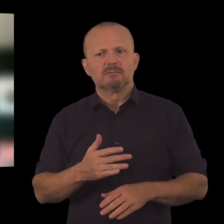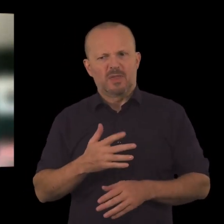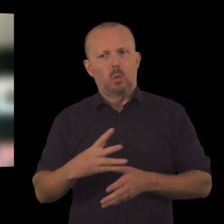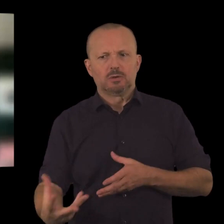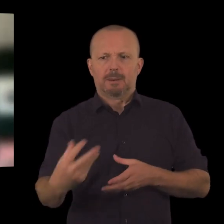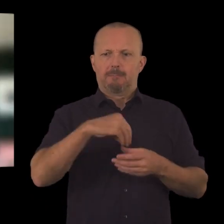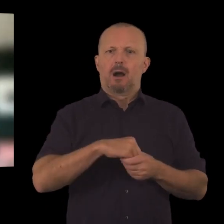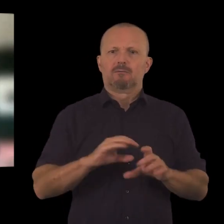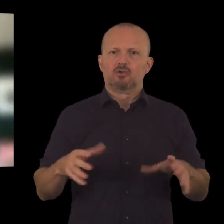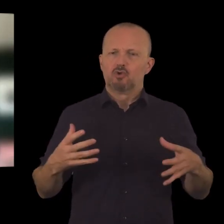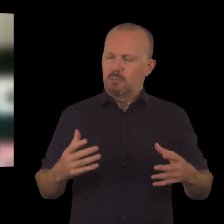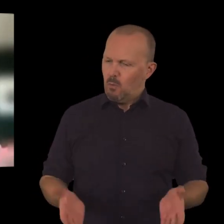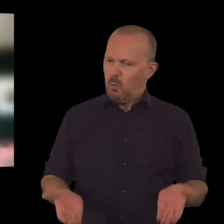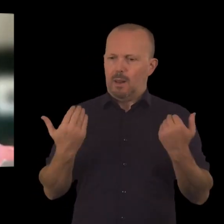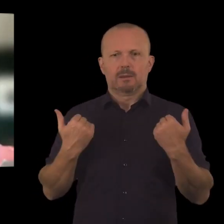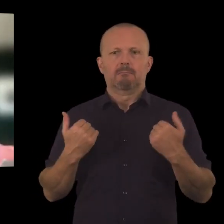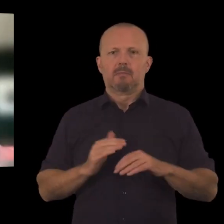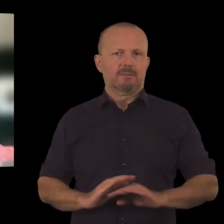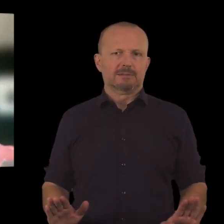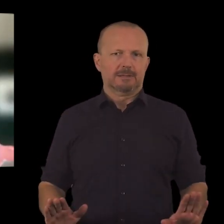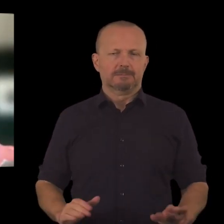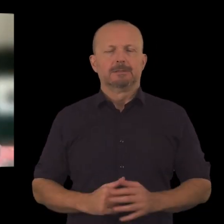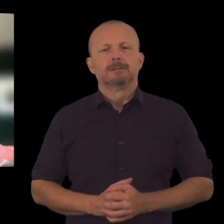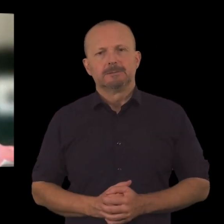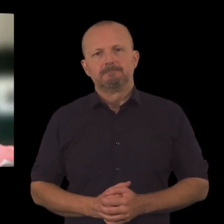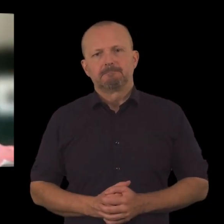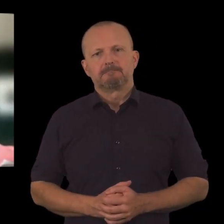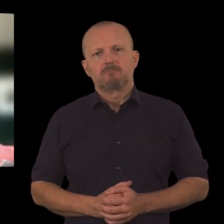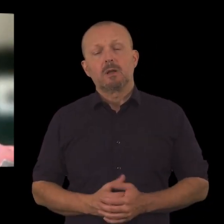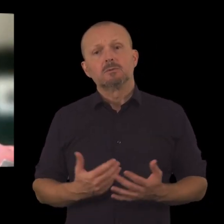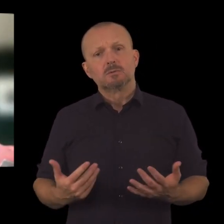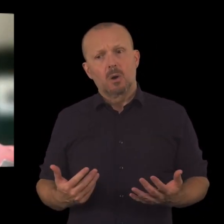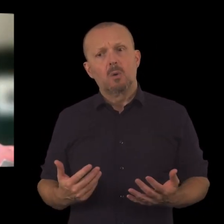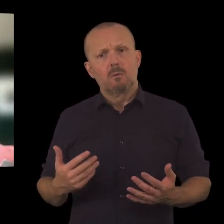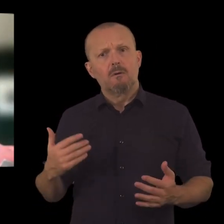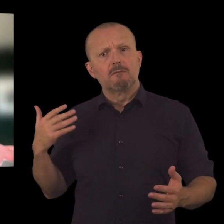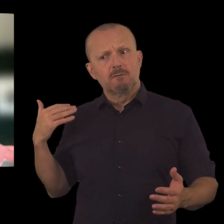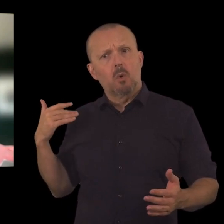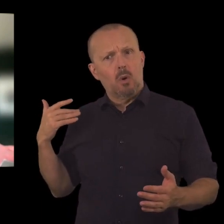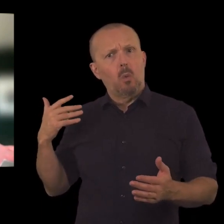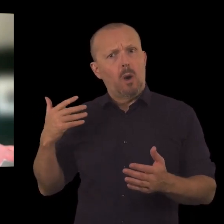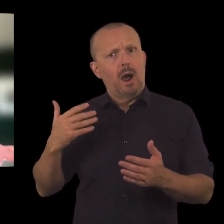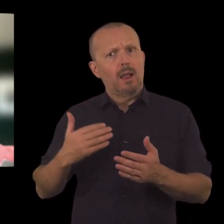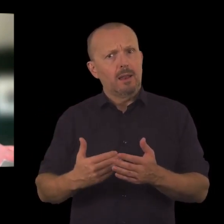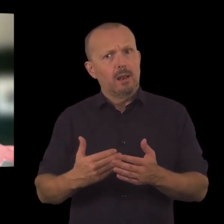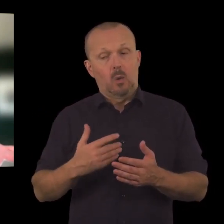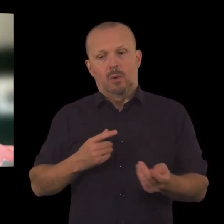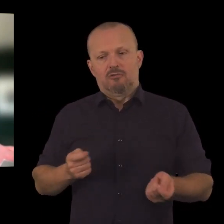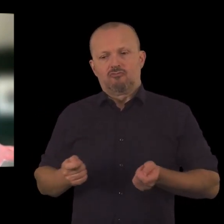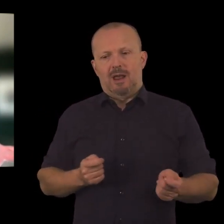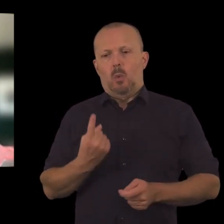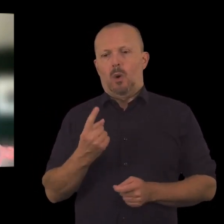So that is never anything we ask people. The important thing is that people want to come and do